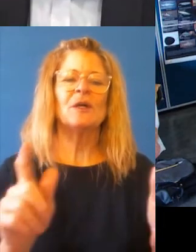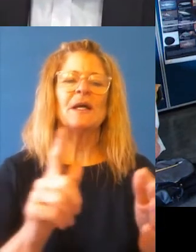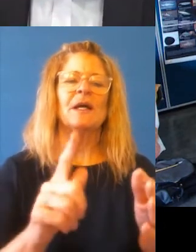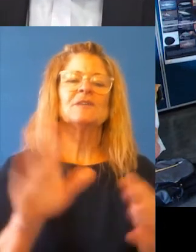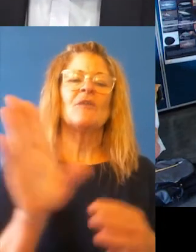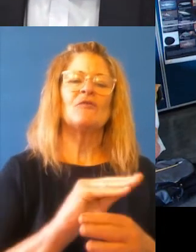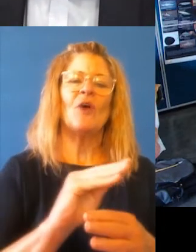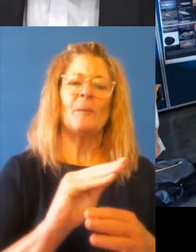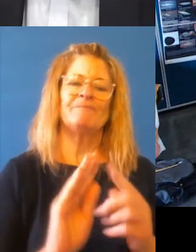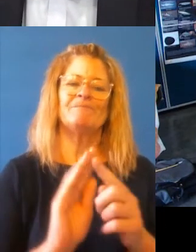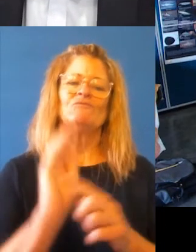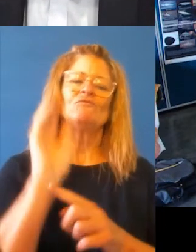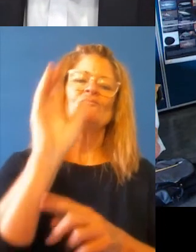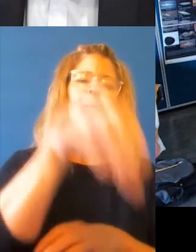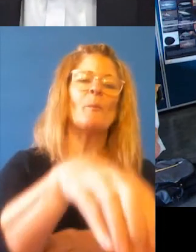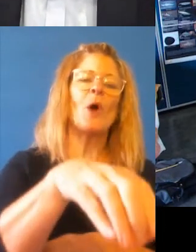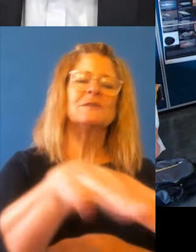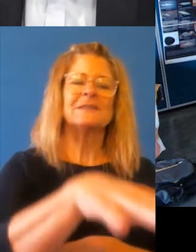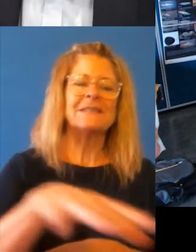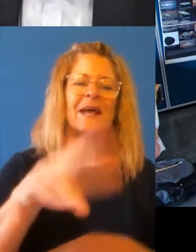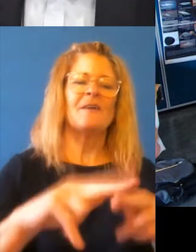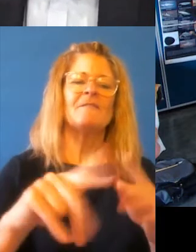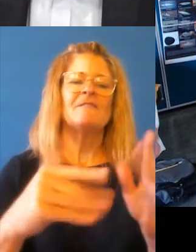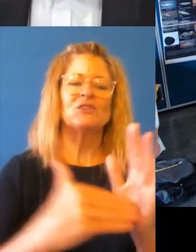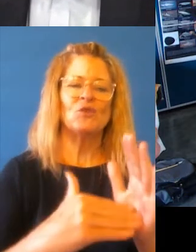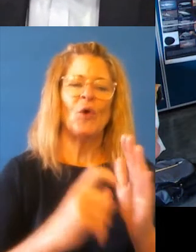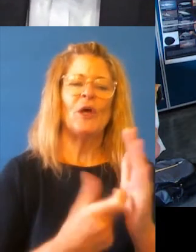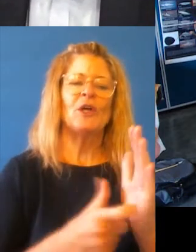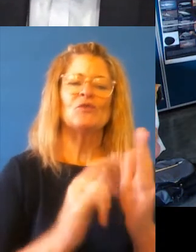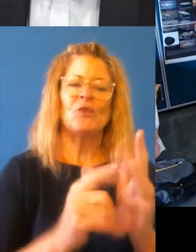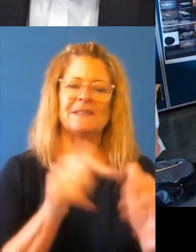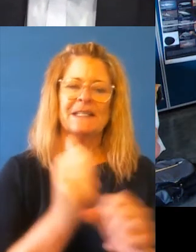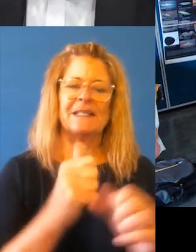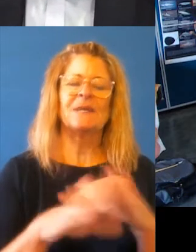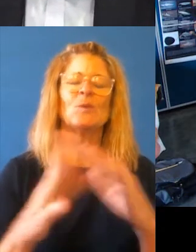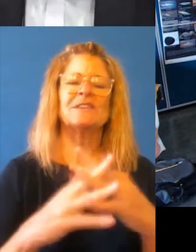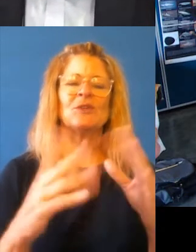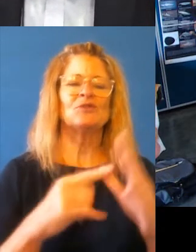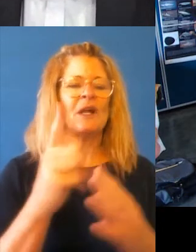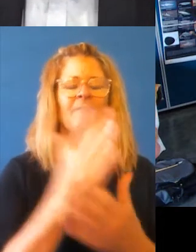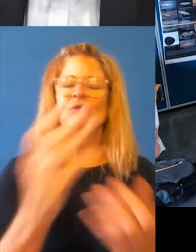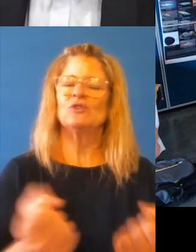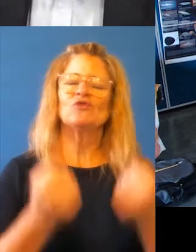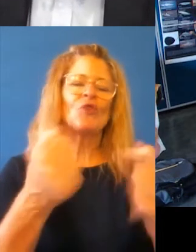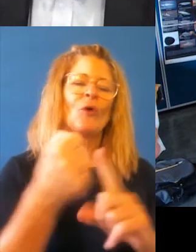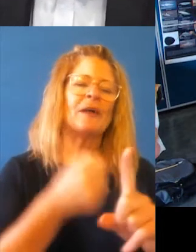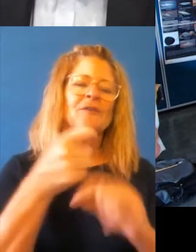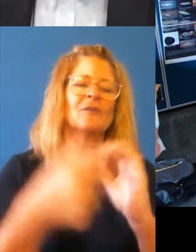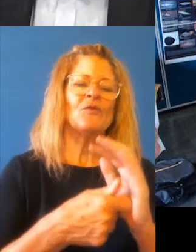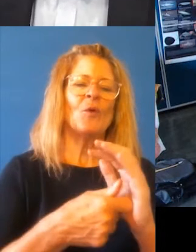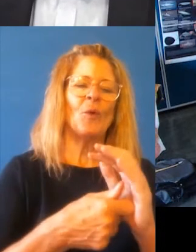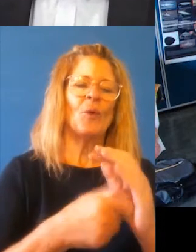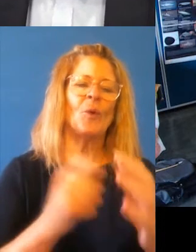of Fitzroy Crossing in the Kimberley region of Western Australia, and a strong advocate for Indigenous languages, social